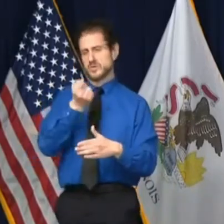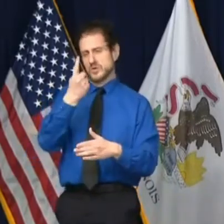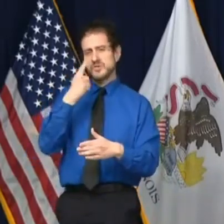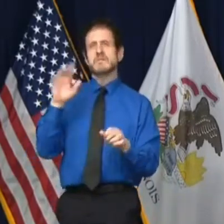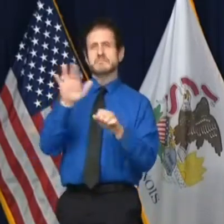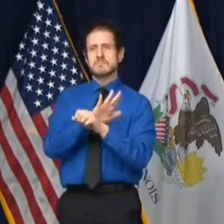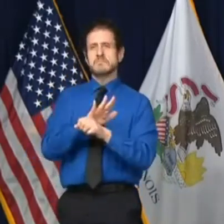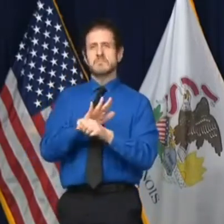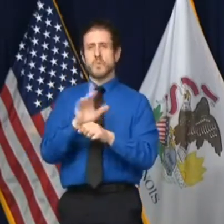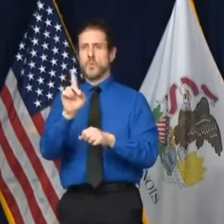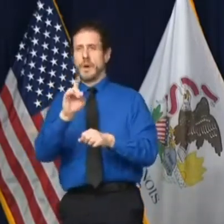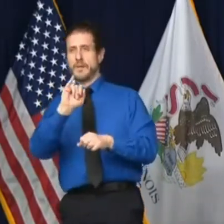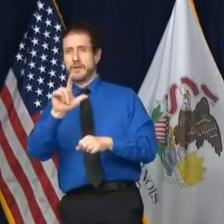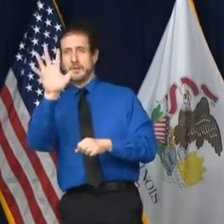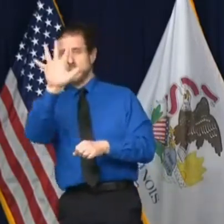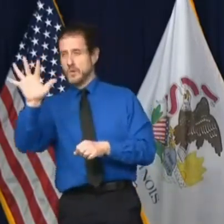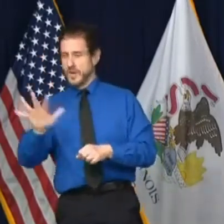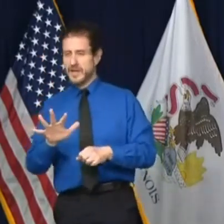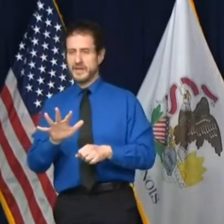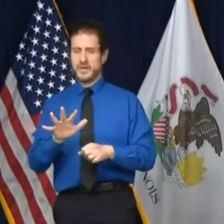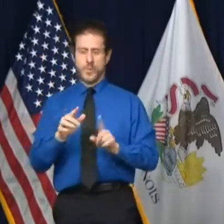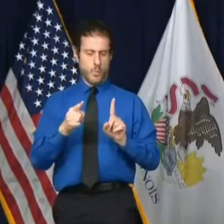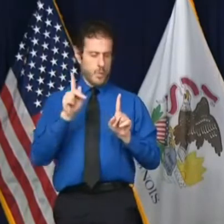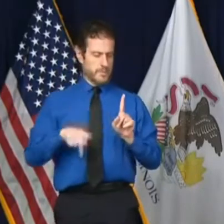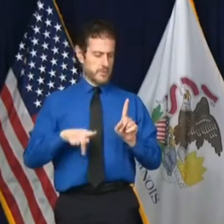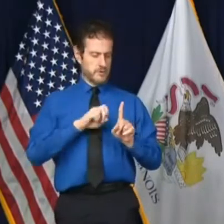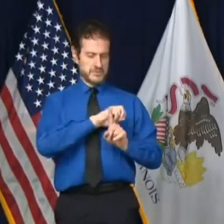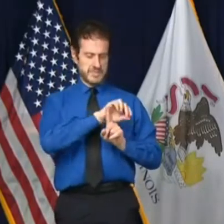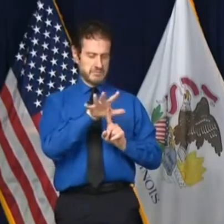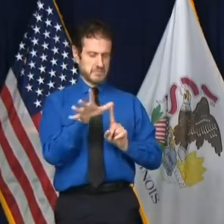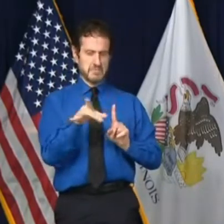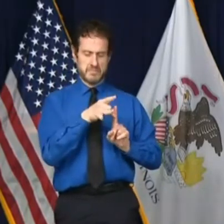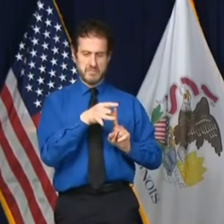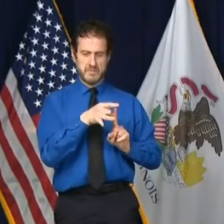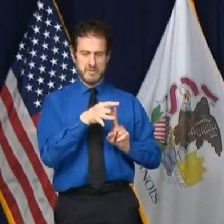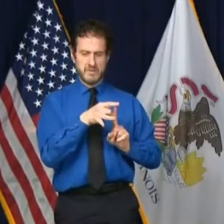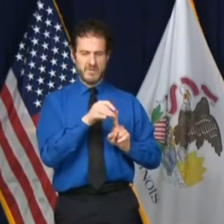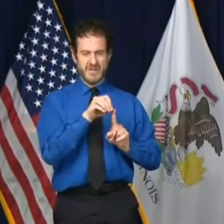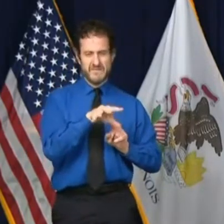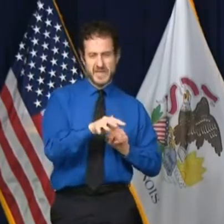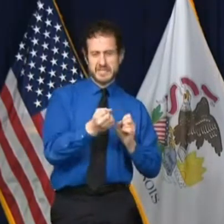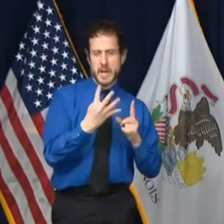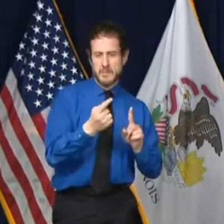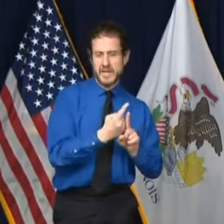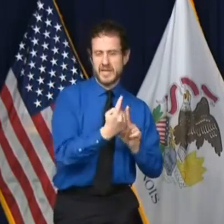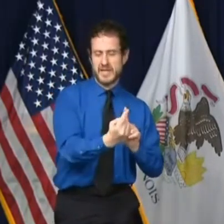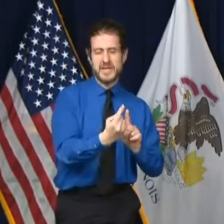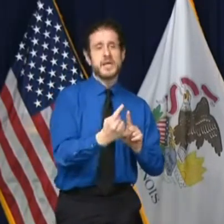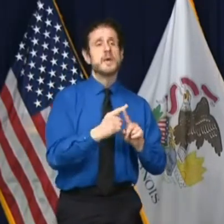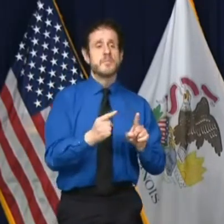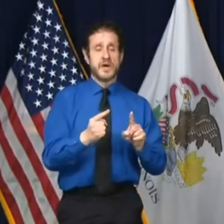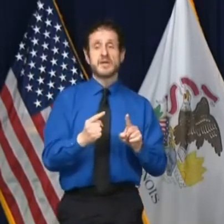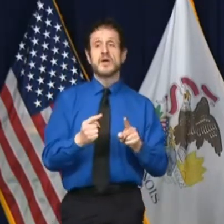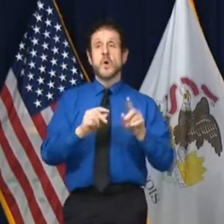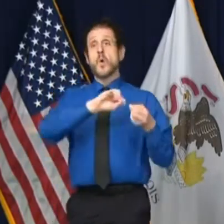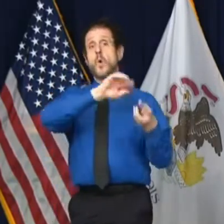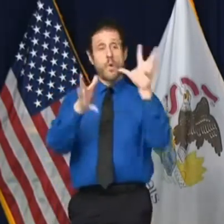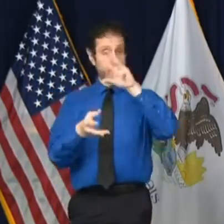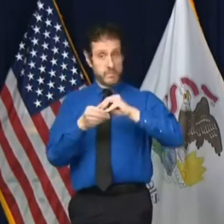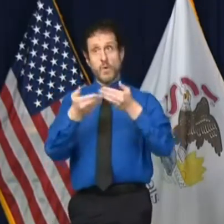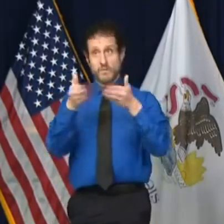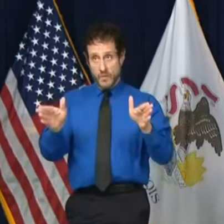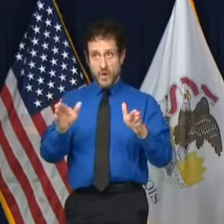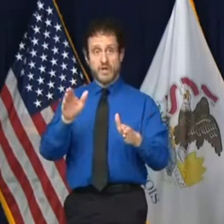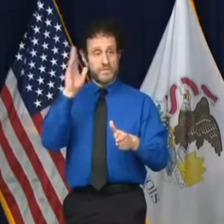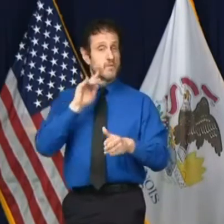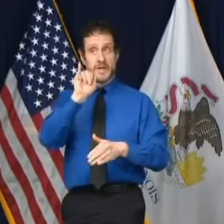number. But we do have a statewide number because of the number of tests we're doing statewide. That number is down to about 1.2. We're certainly